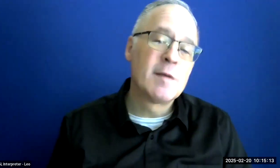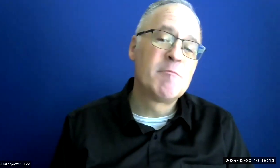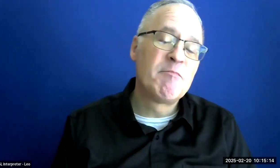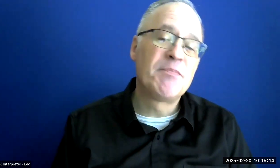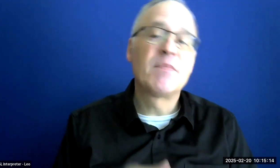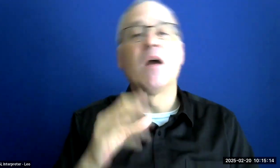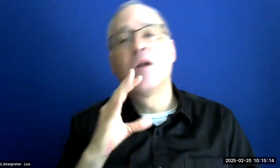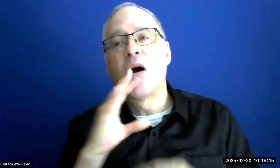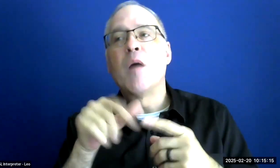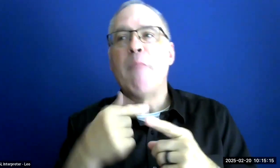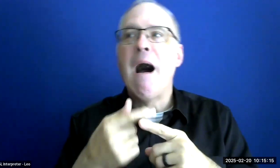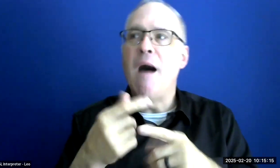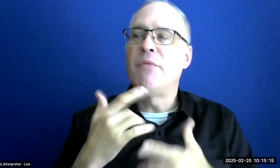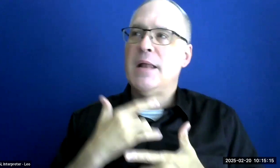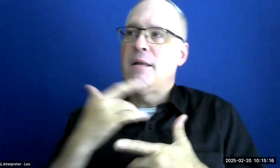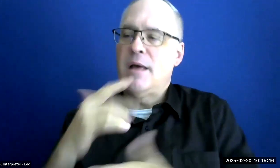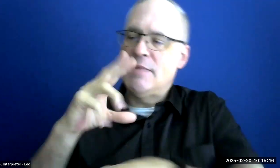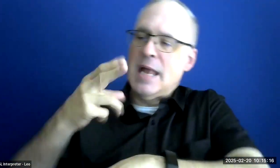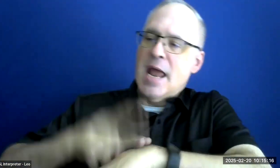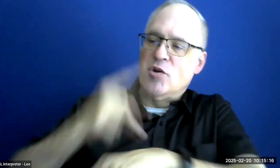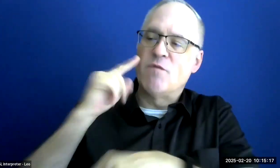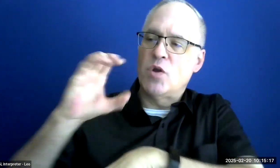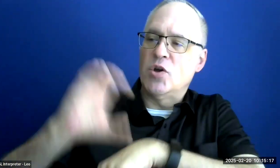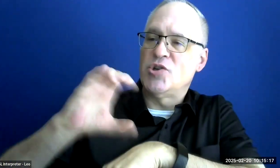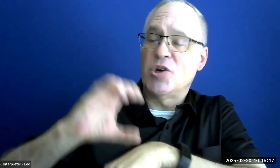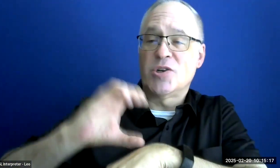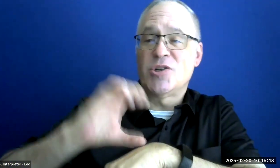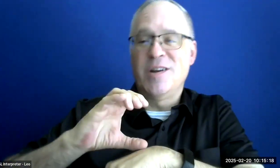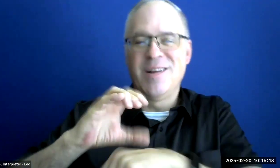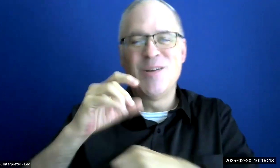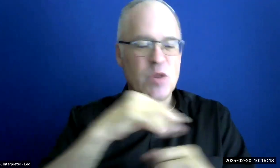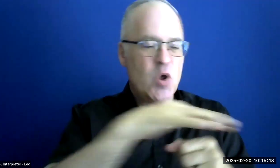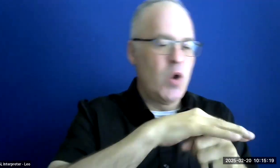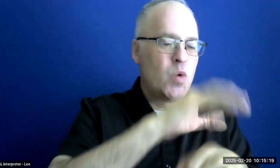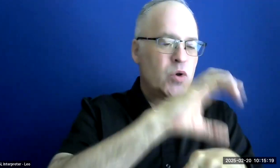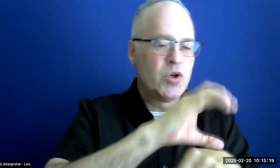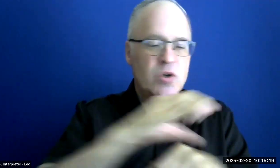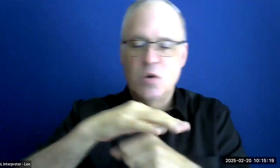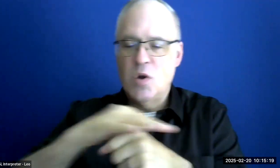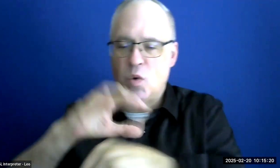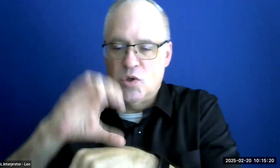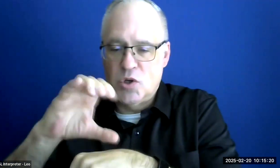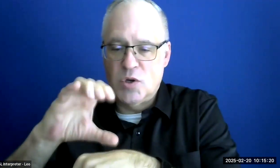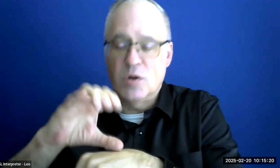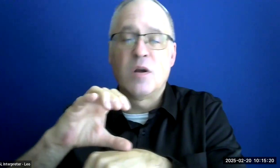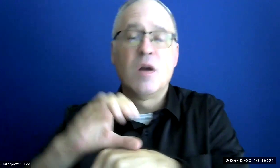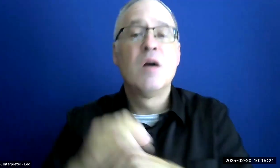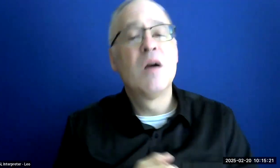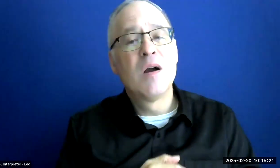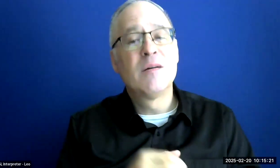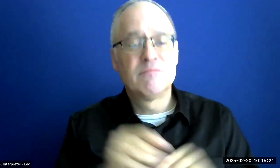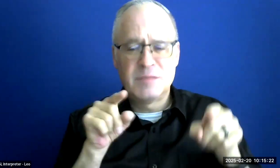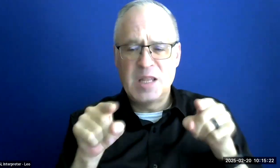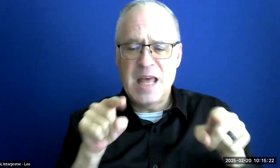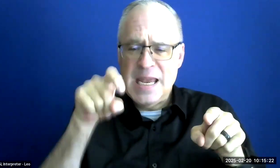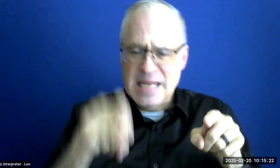the nature of the church that only exists in the connections between local congregations. Congregations need one another